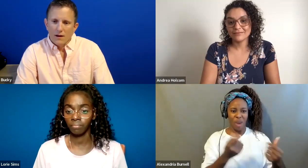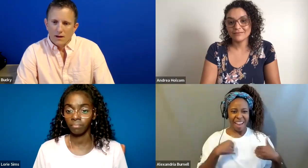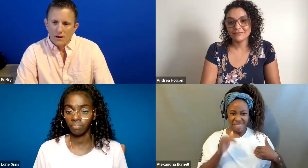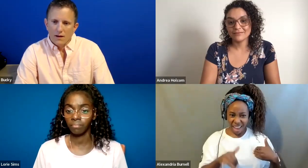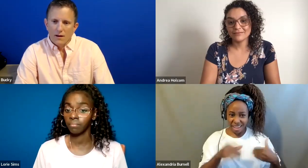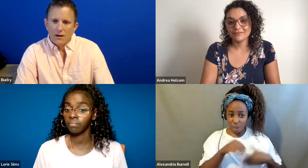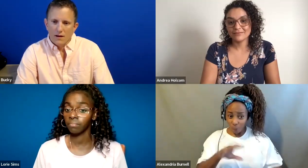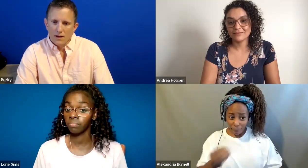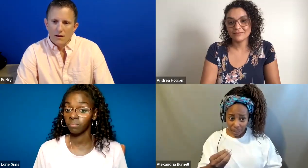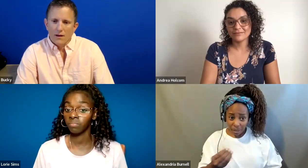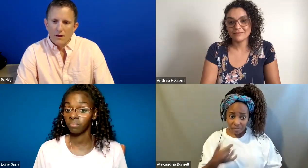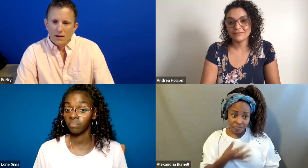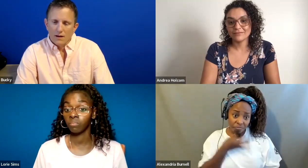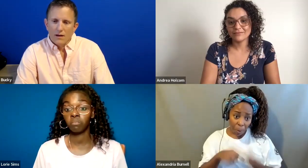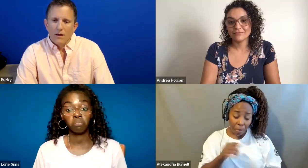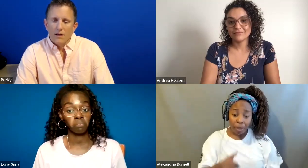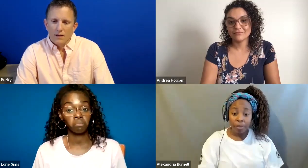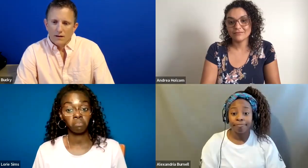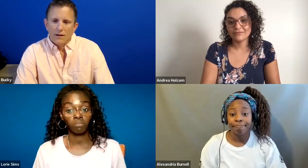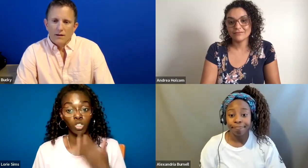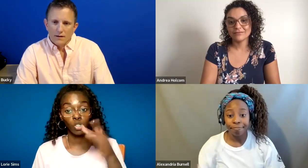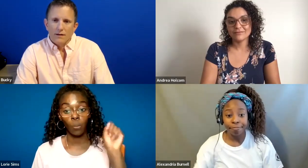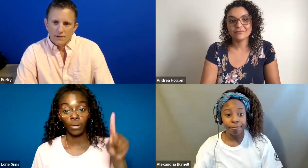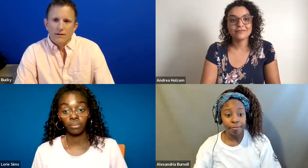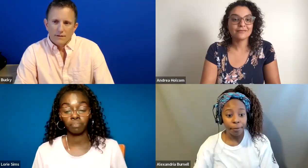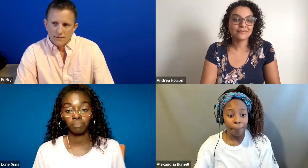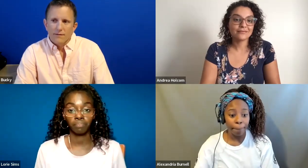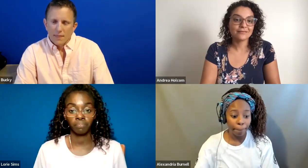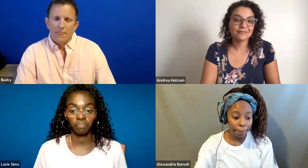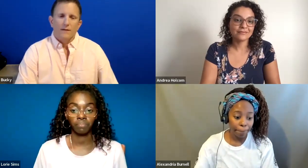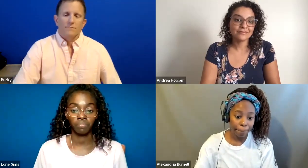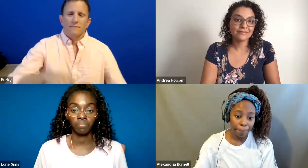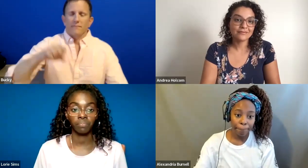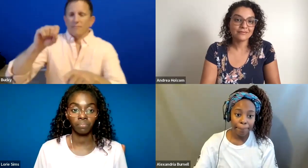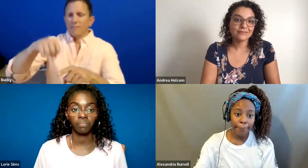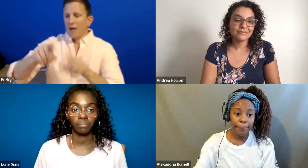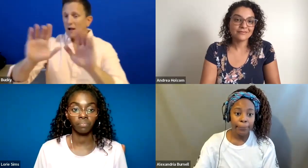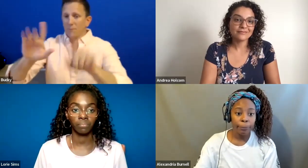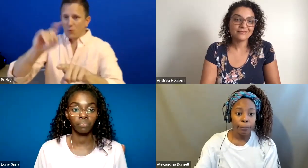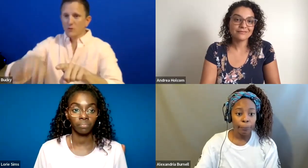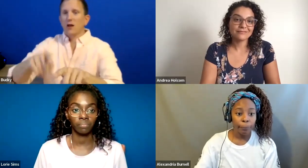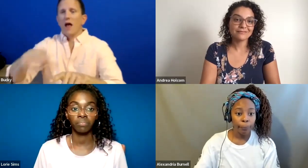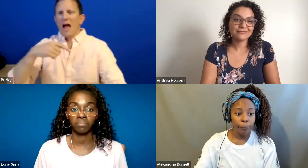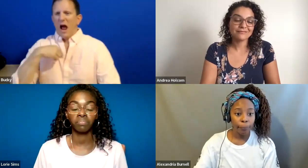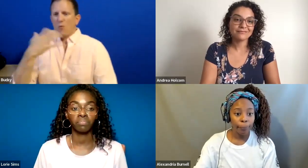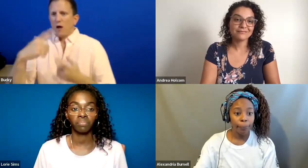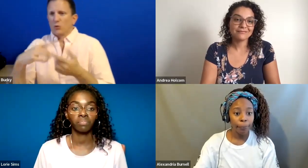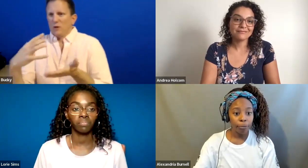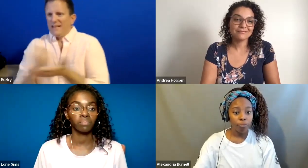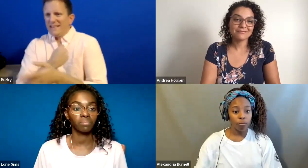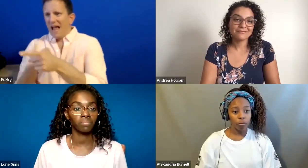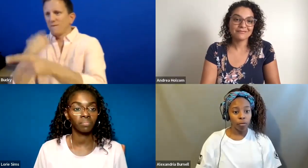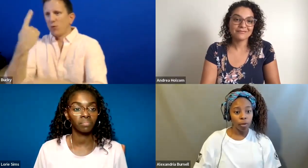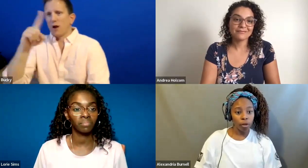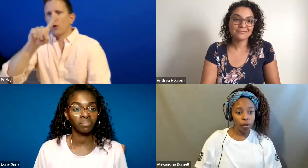trainings? And do you have that type of thing in your company? I'm just wondering what type of trainings you provide, saying that you support BIPOC interpreters,